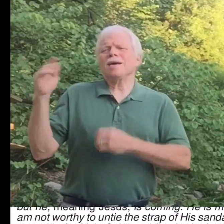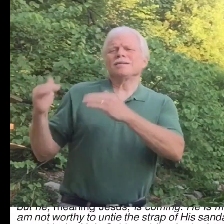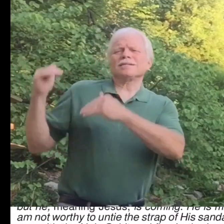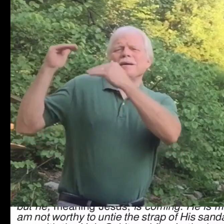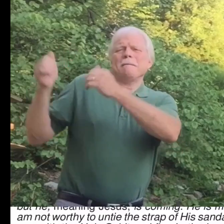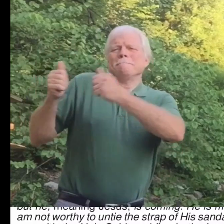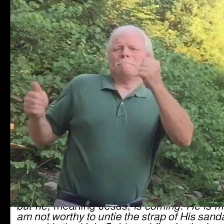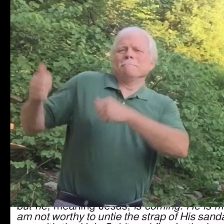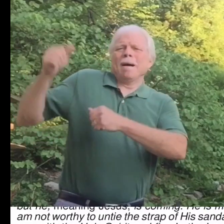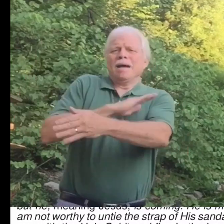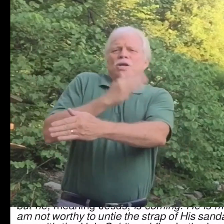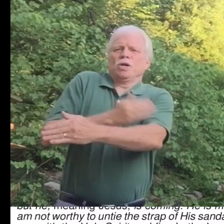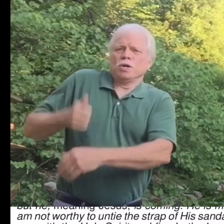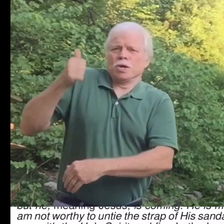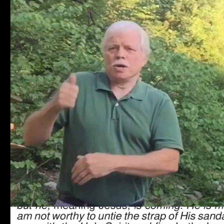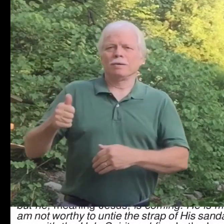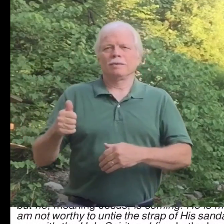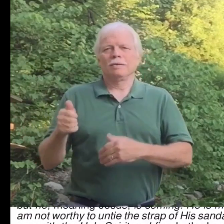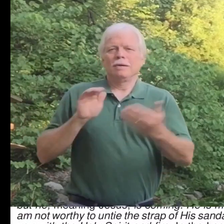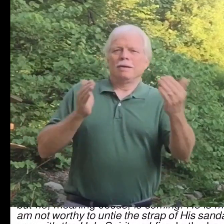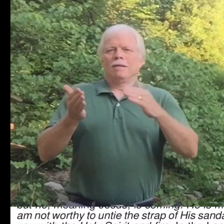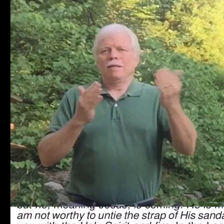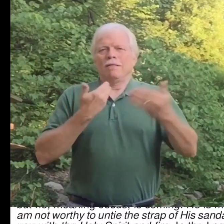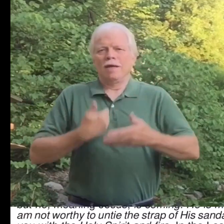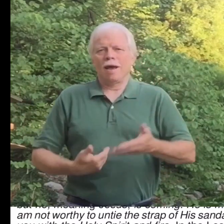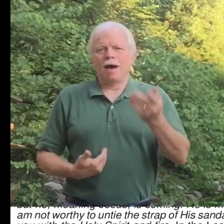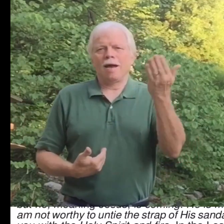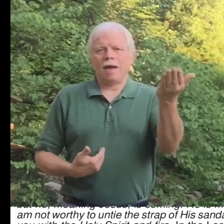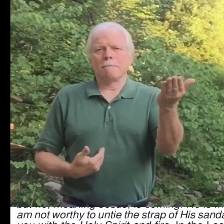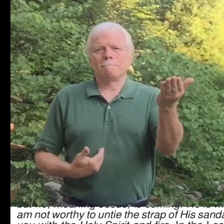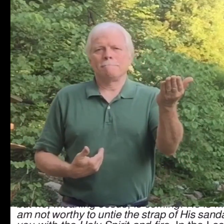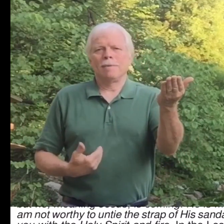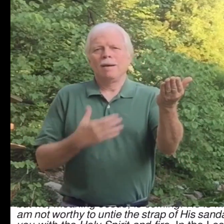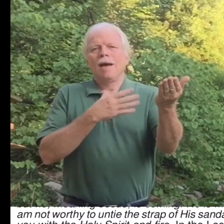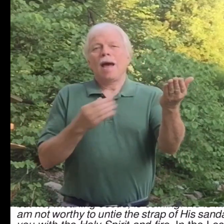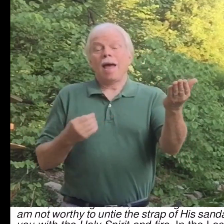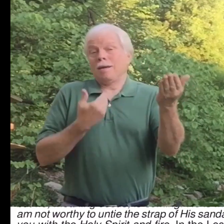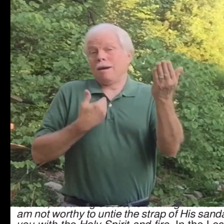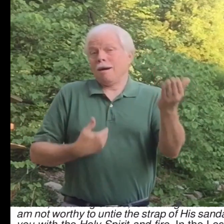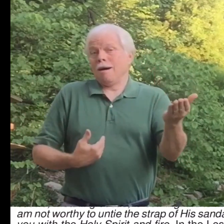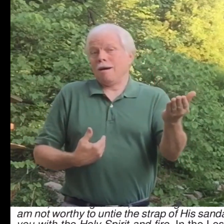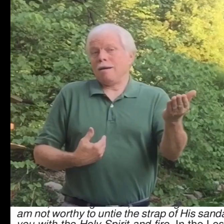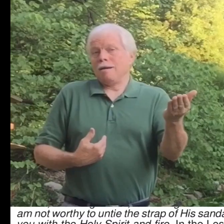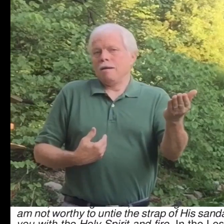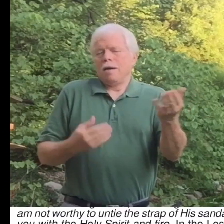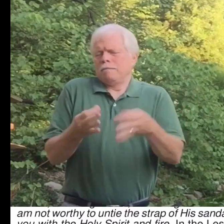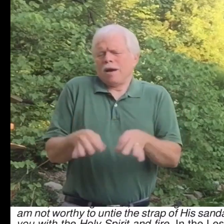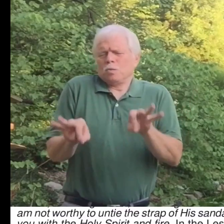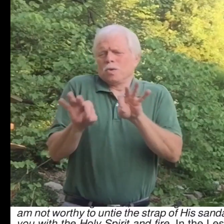is mightier than I am, and I am not